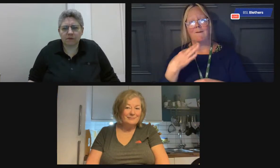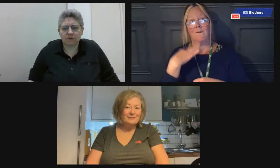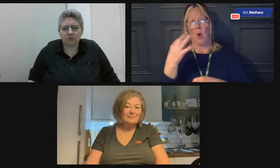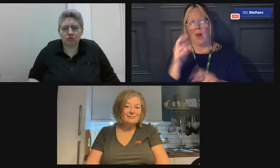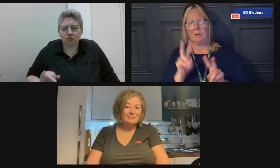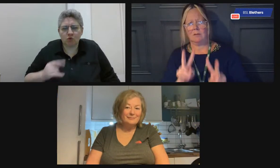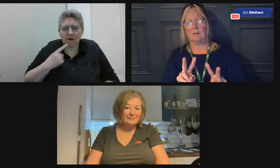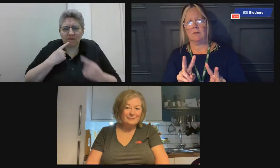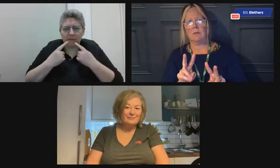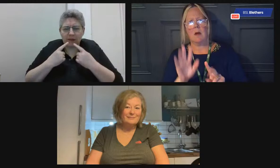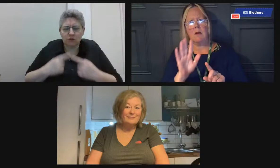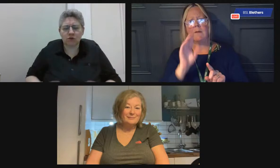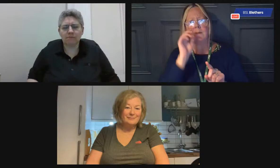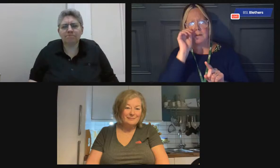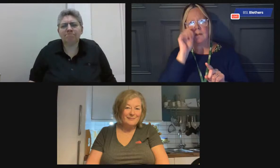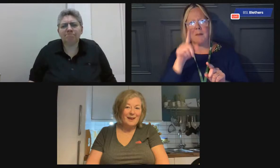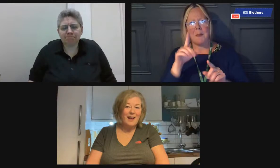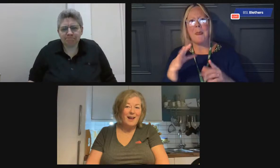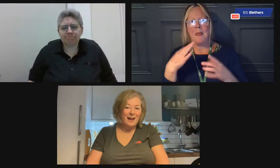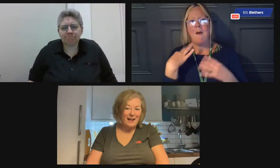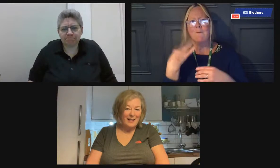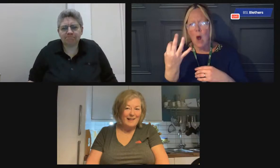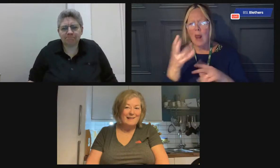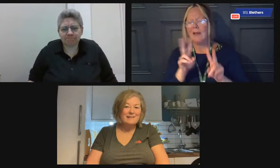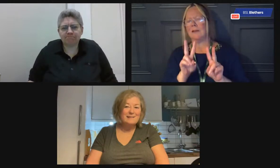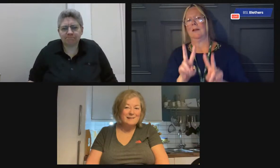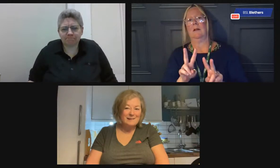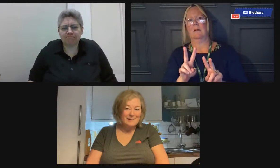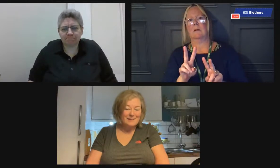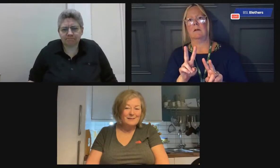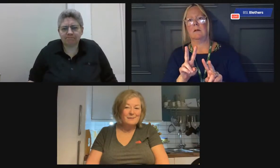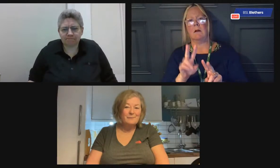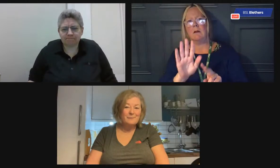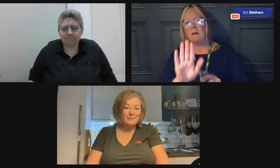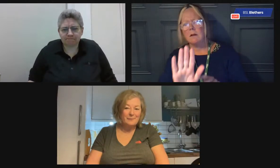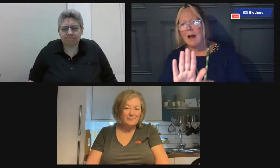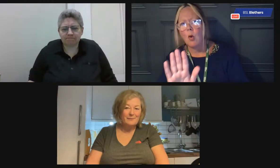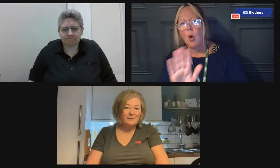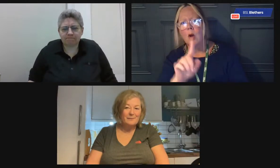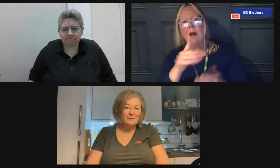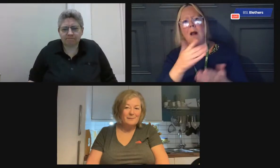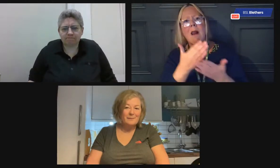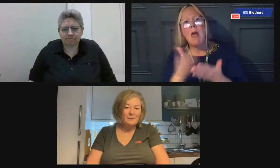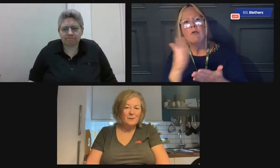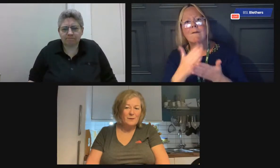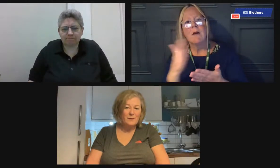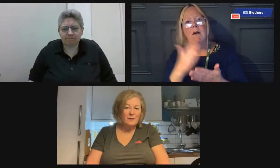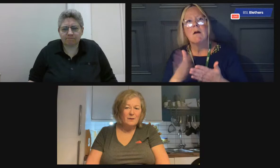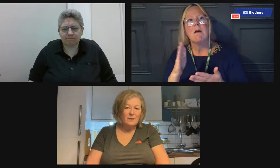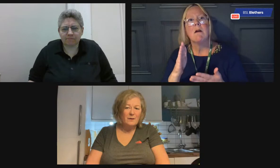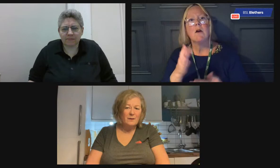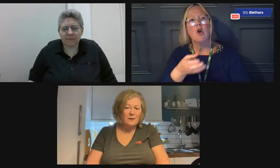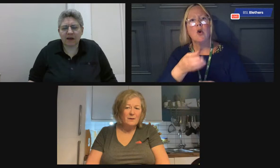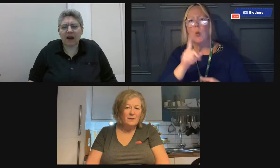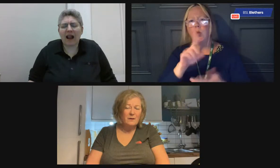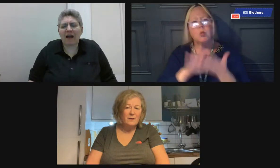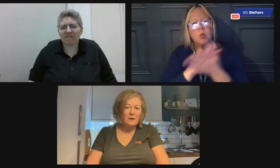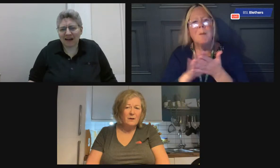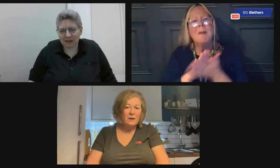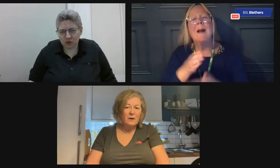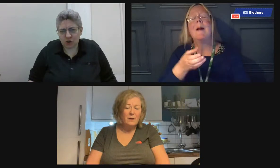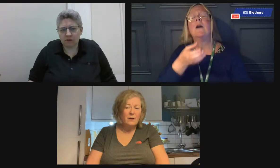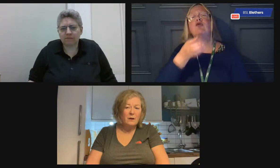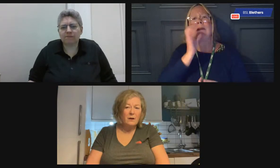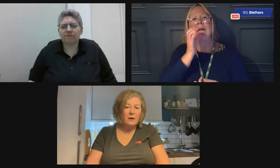mouth. But actually, that's wrong. And it wasn't until the volunteer sat in on the session, they were able to say to the